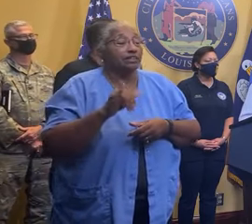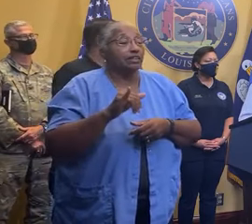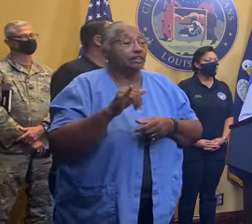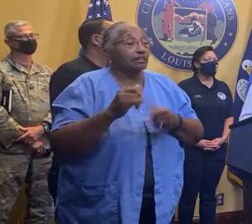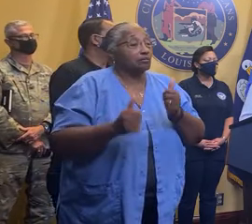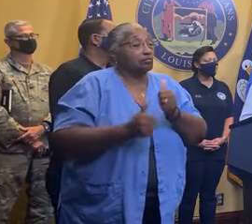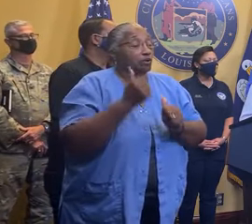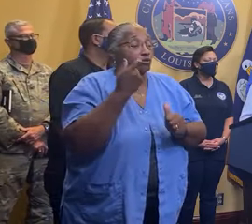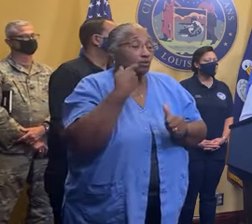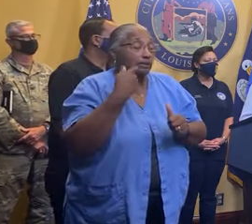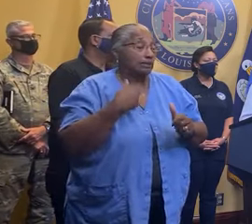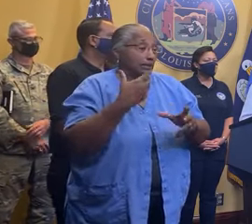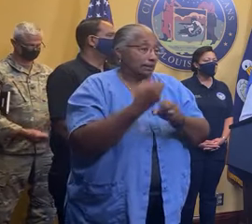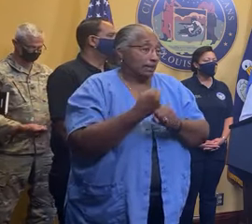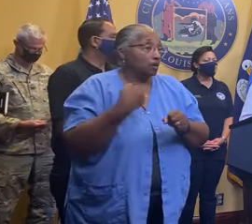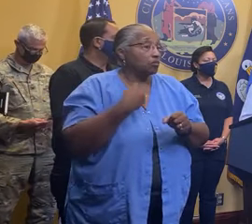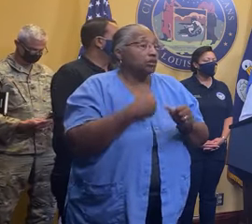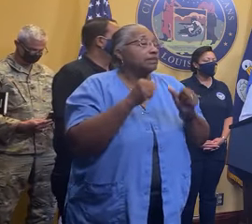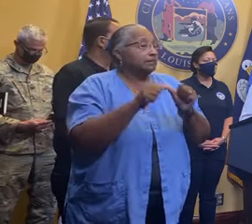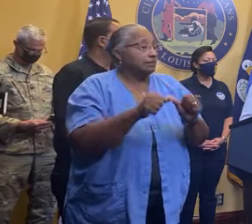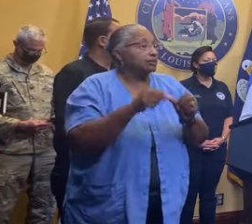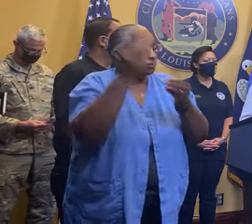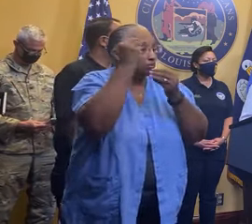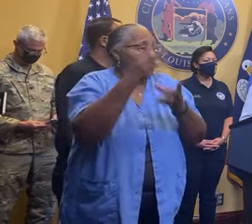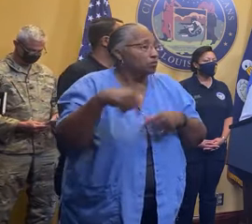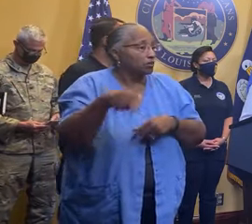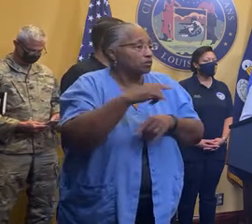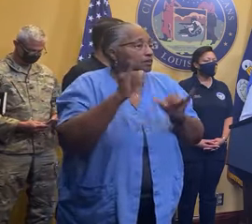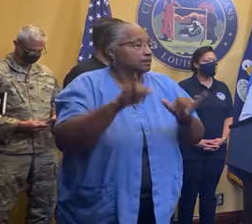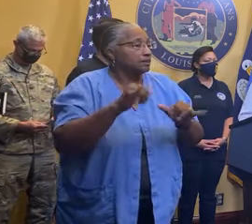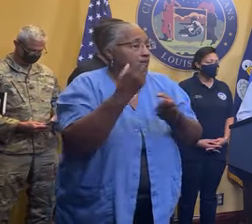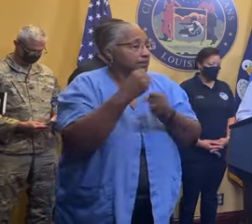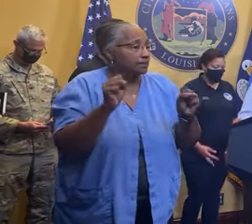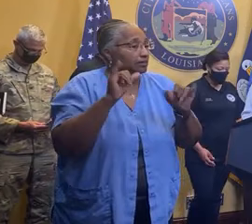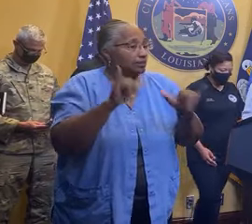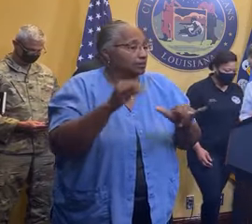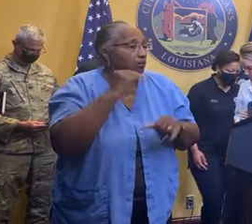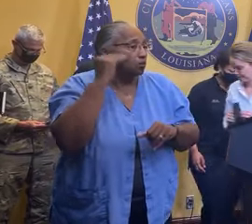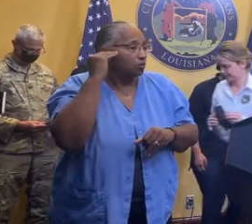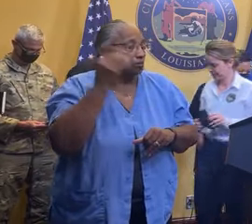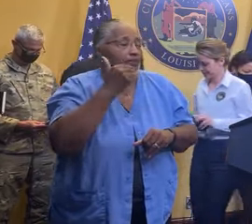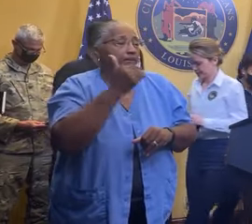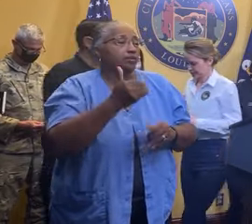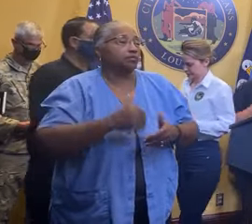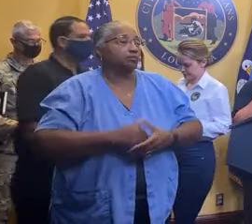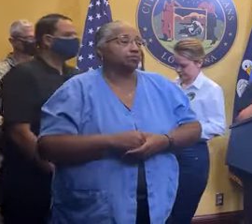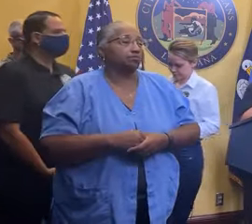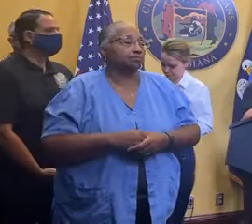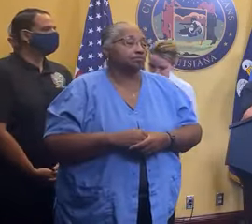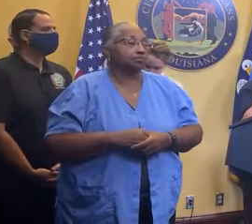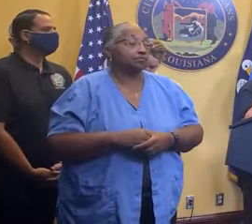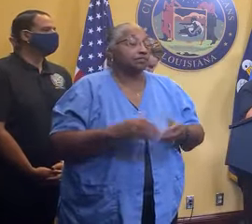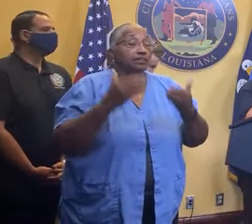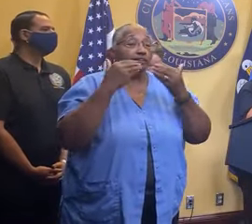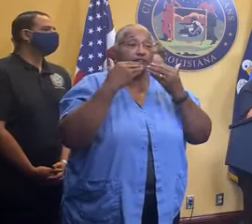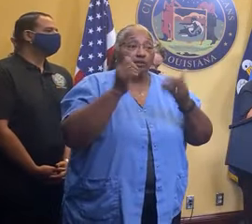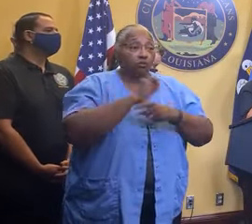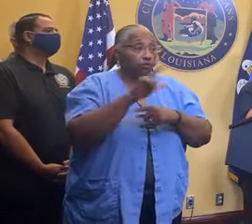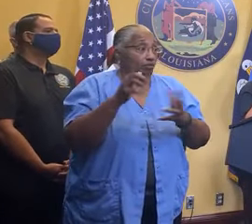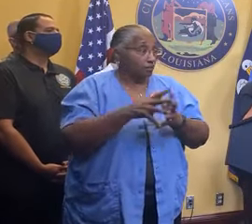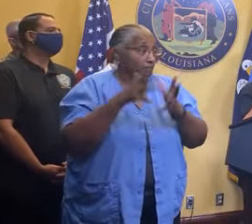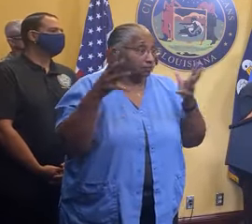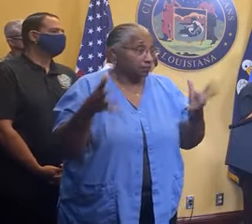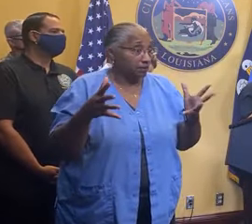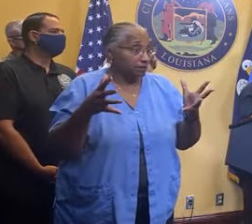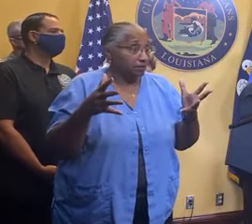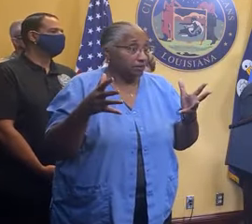latest that I've got. Of course, we'll continue to keep you updated and just stay safe and stay home. Thank you. Thank you. Thank you all very much.